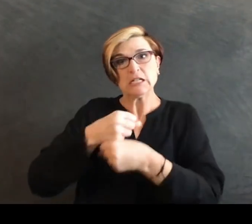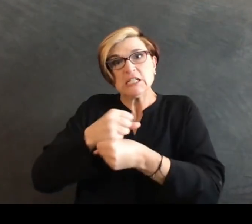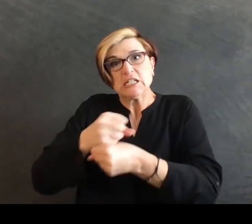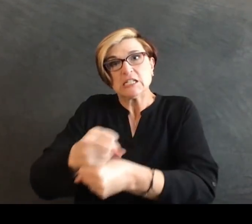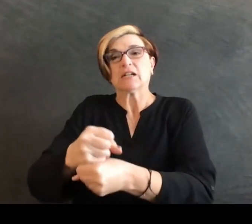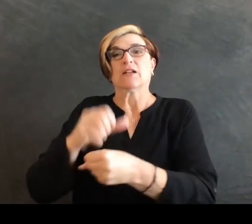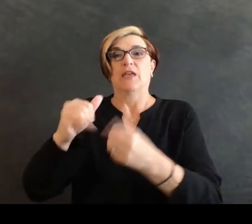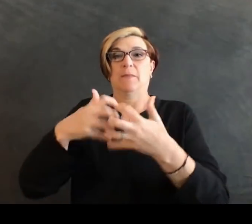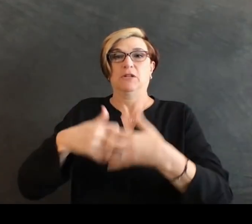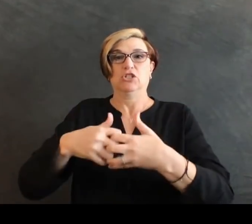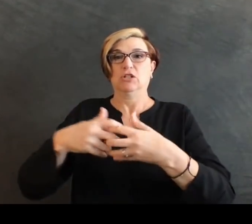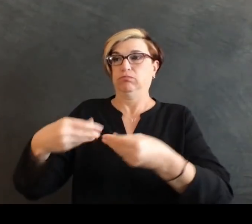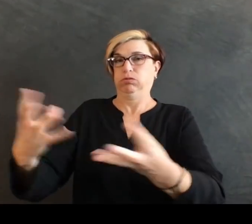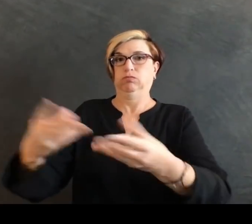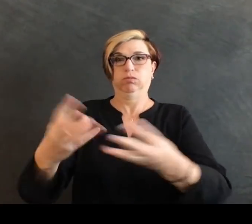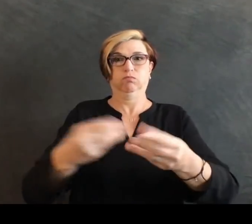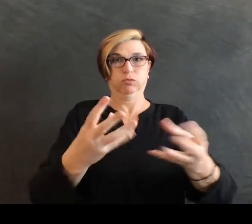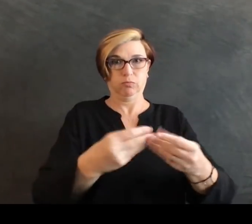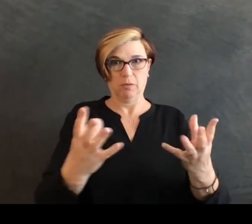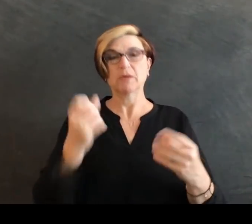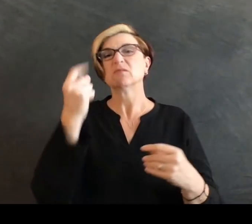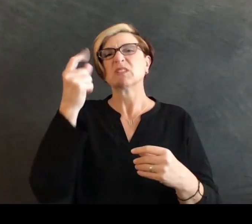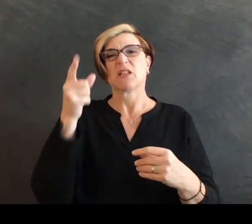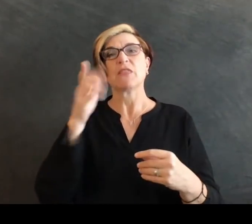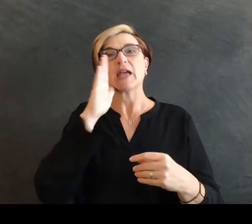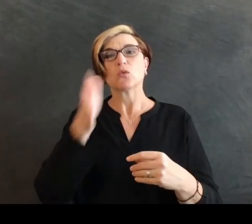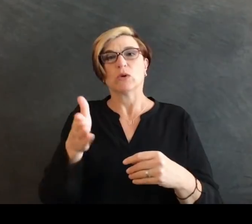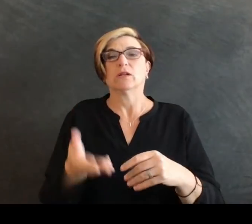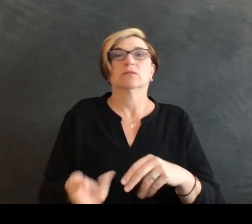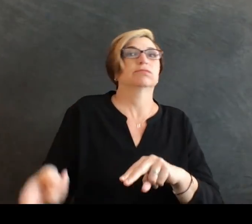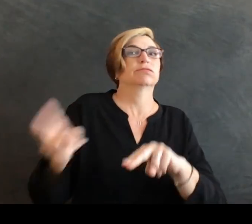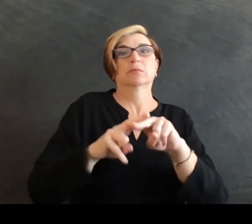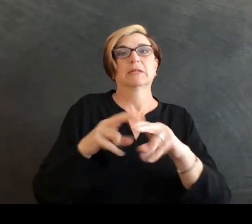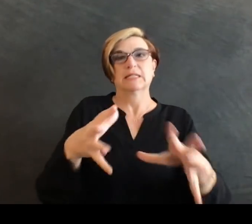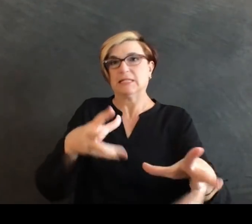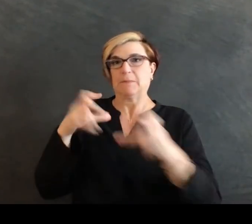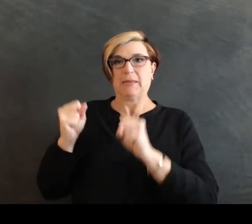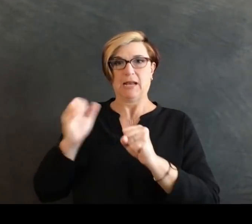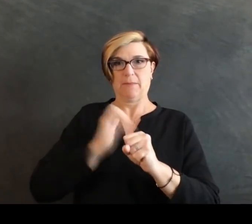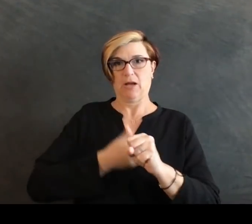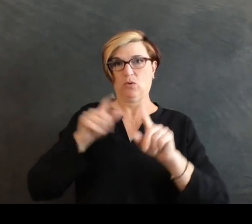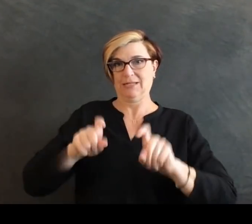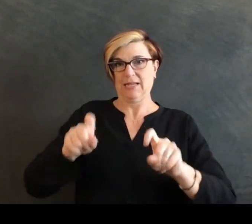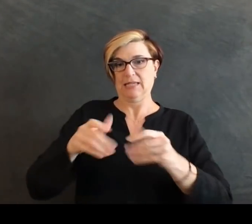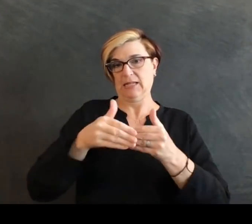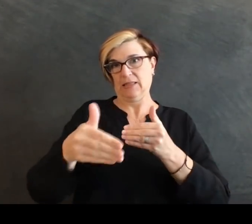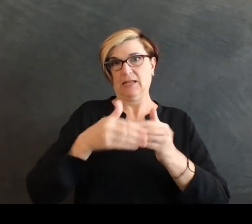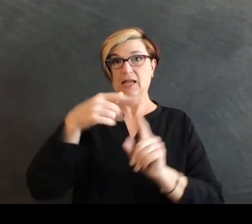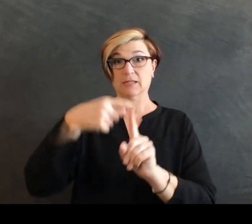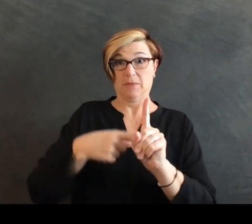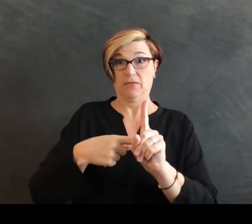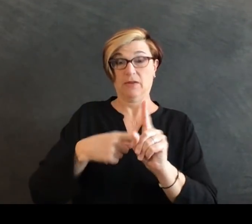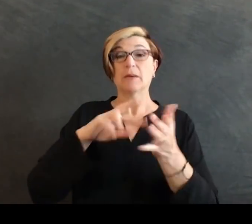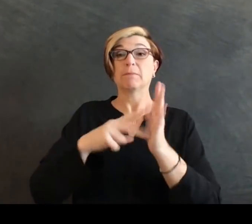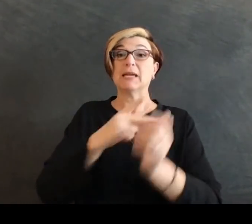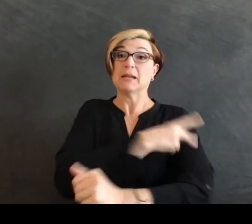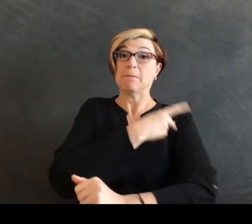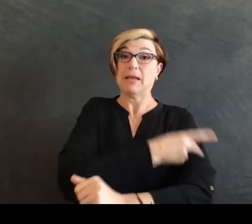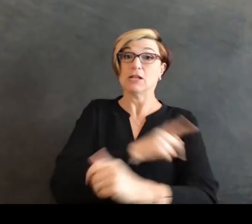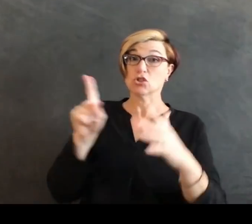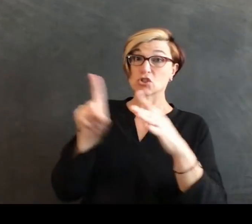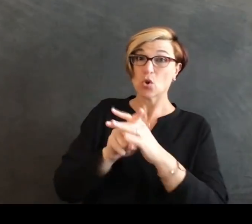up the number of tests that can be put out throughout the country over the next month, and patients can get the answer within as little as 15 to 5